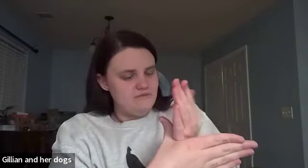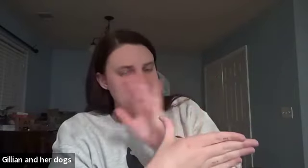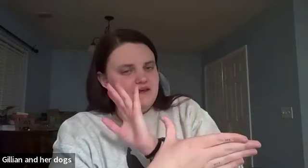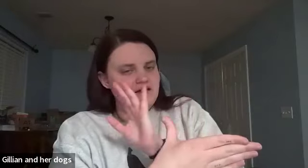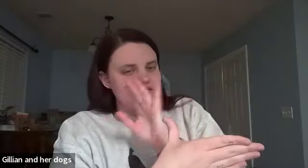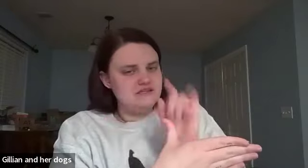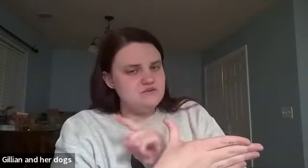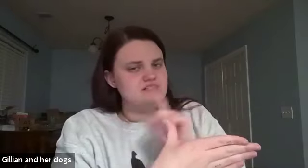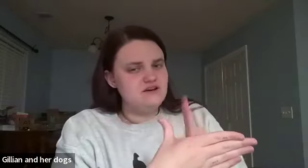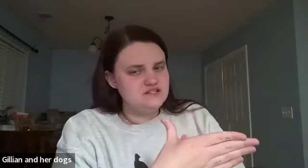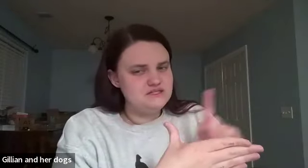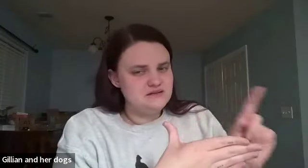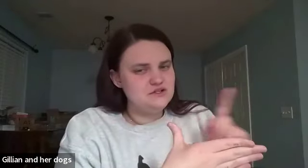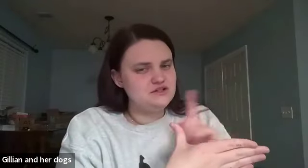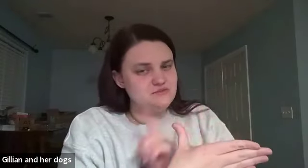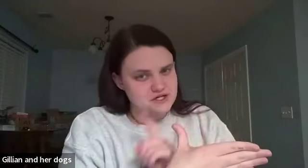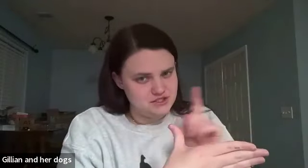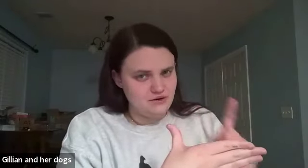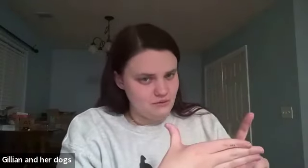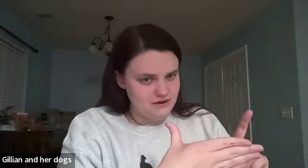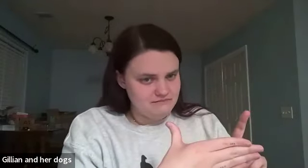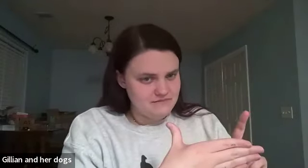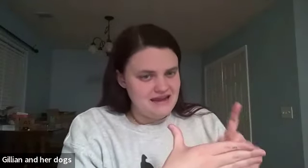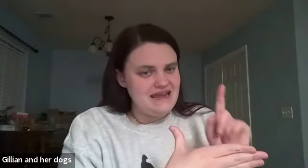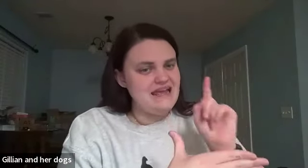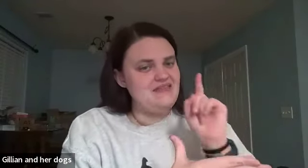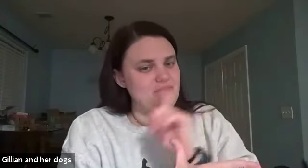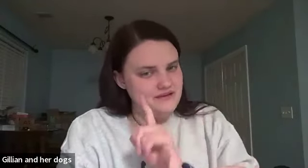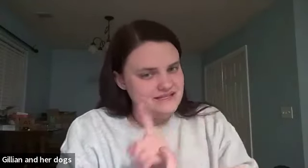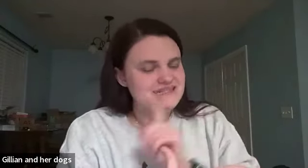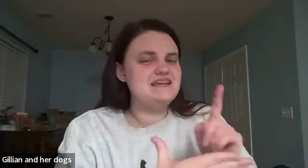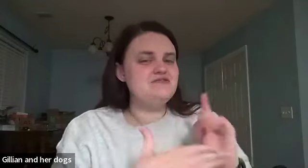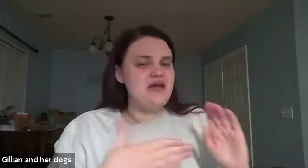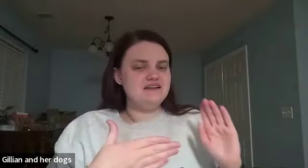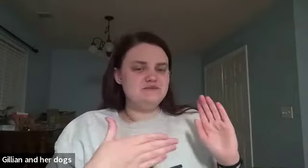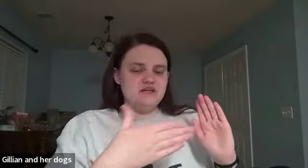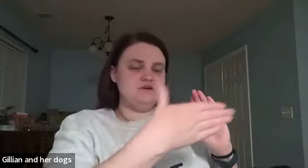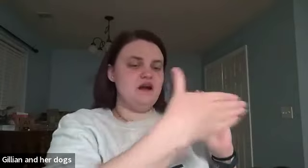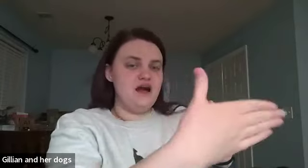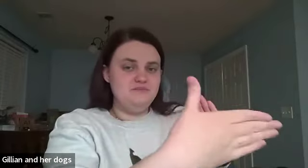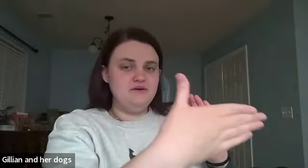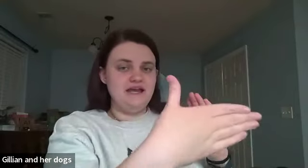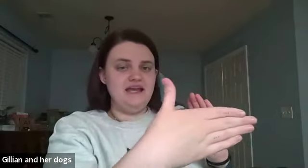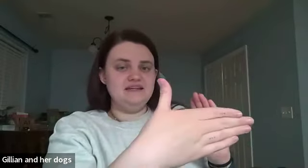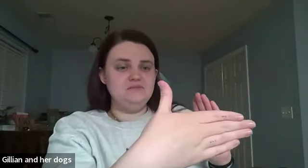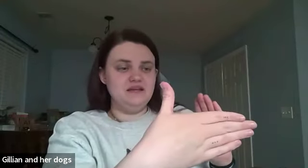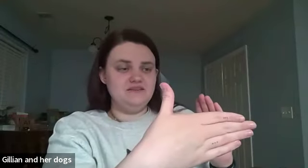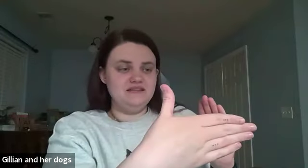Now, this one is also a similar directional one. And the reason I say it for that is because when I put my hand up like